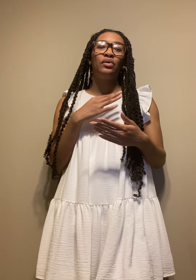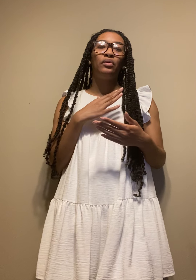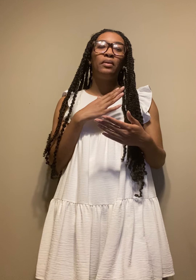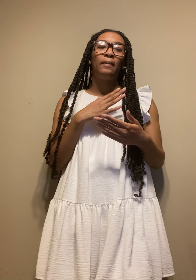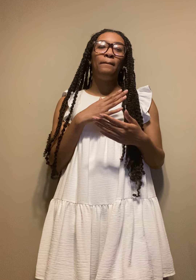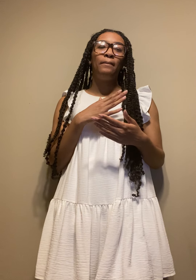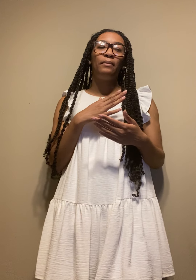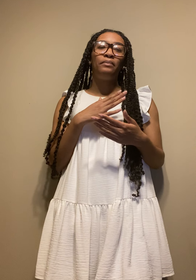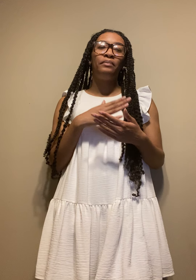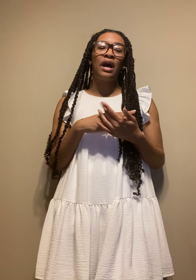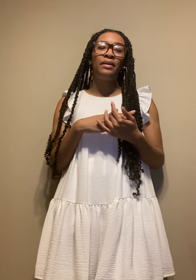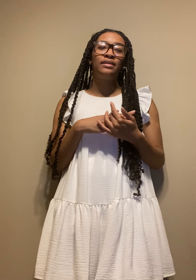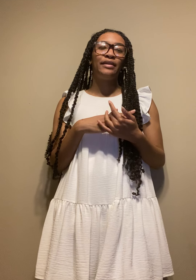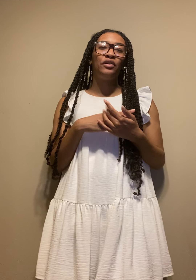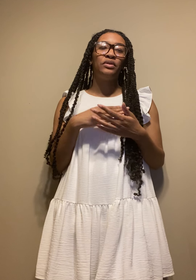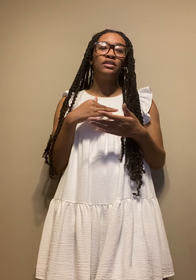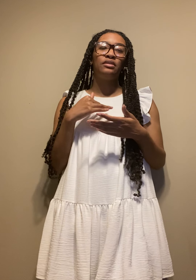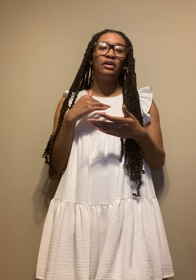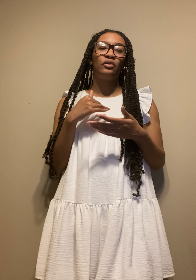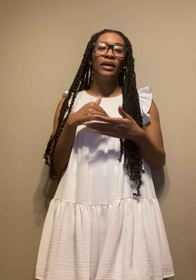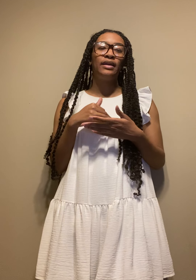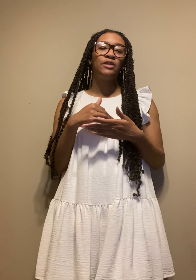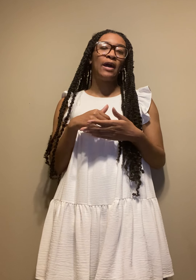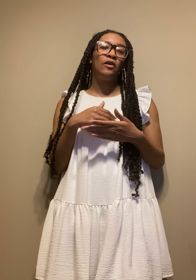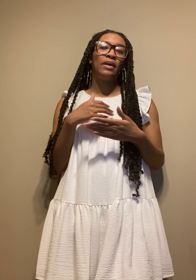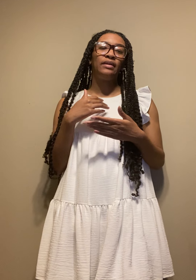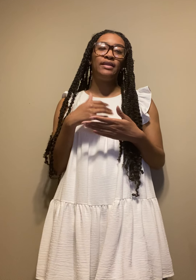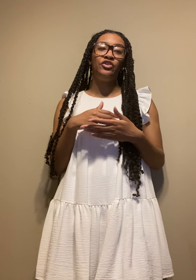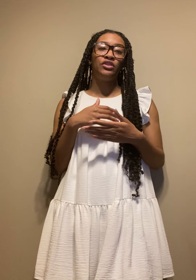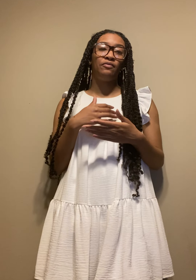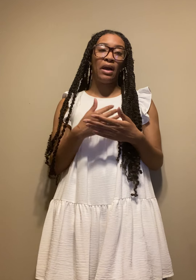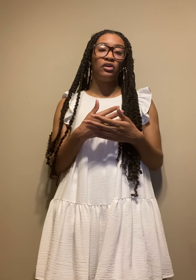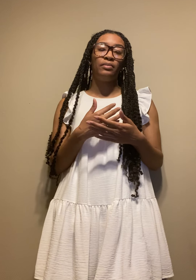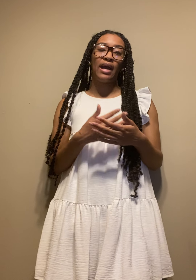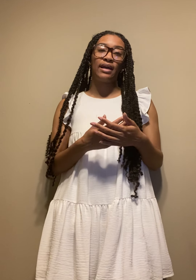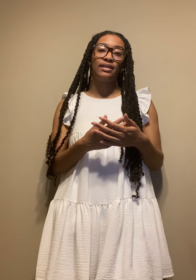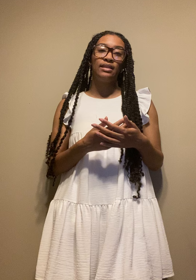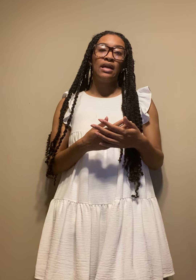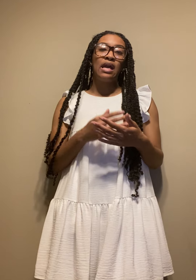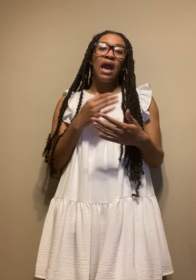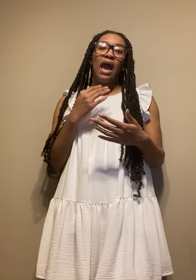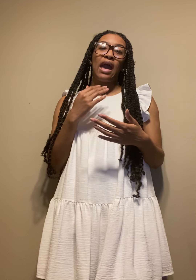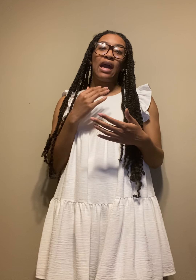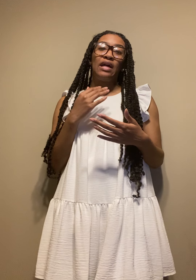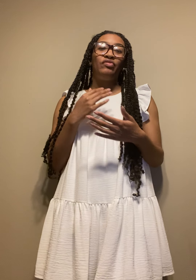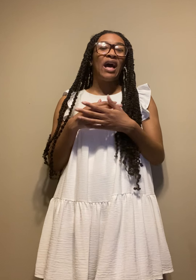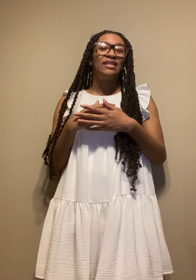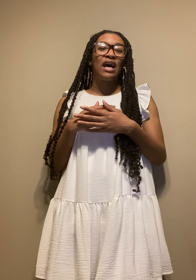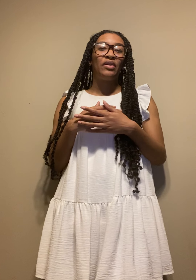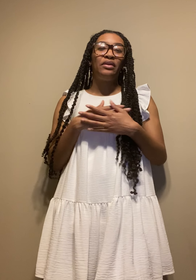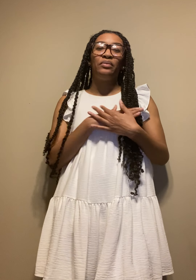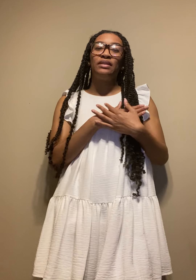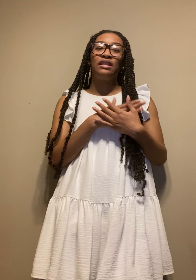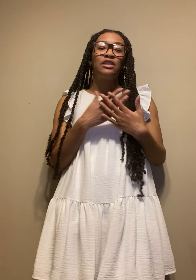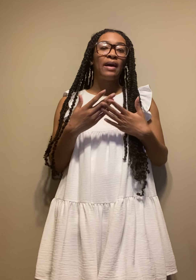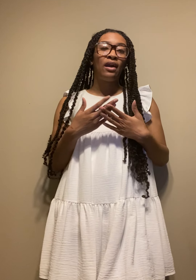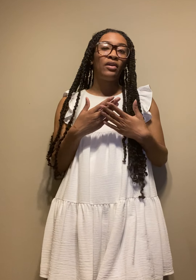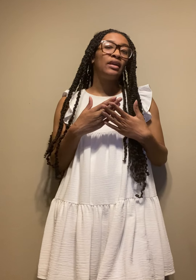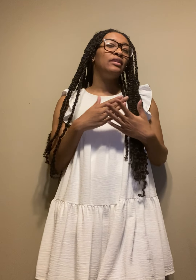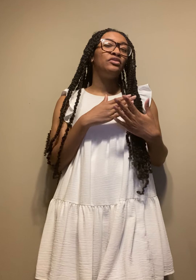So Bobby Seale was greatly inspired by the teachings of Malcolm X. And that's how he was inspired into